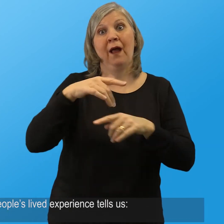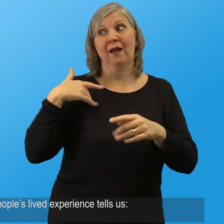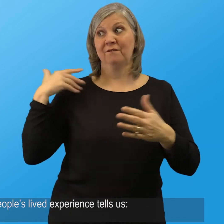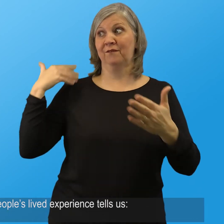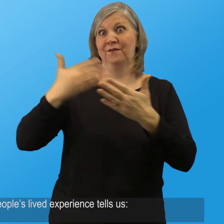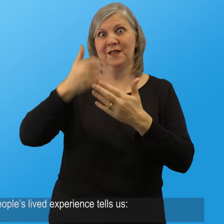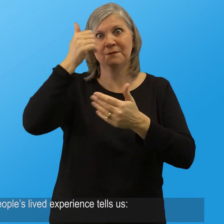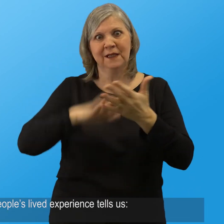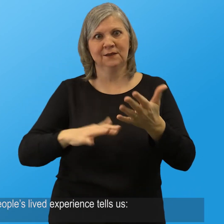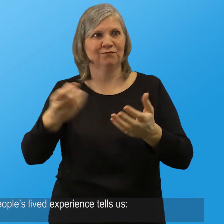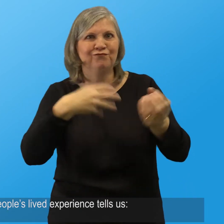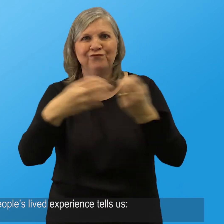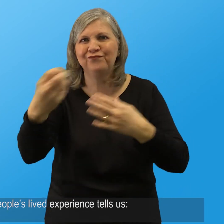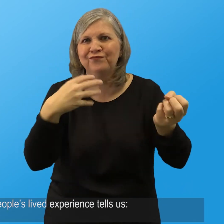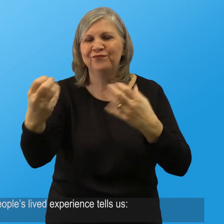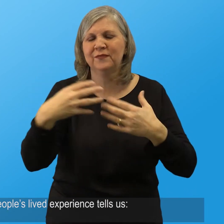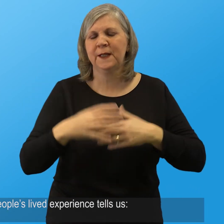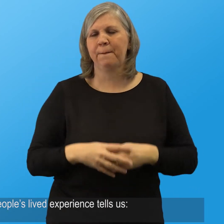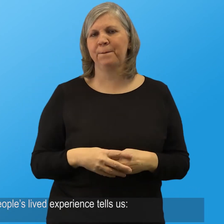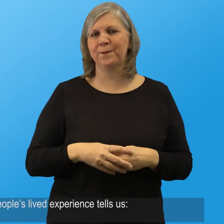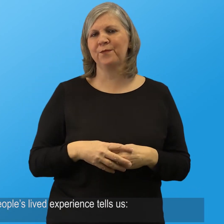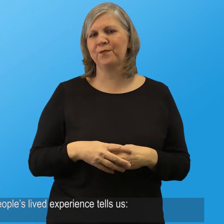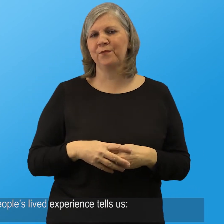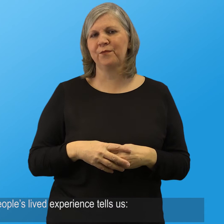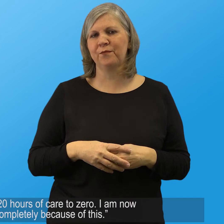What disabled people's lived experience tells us.